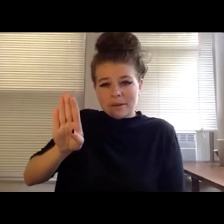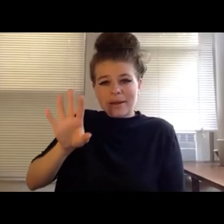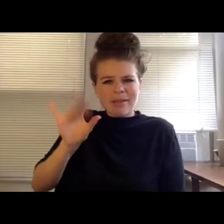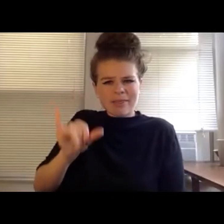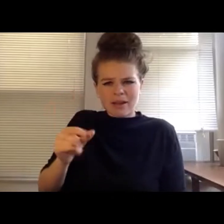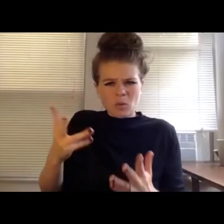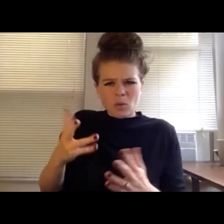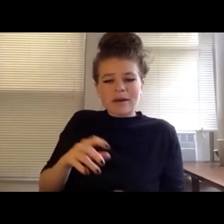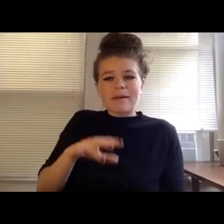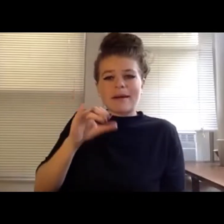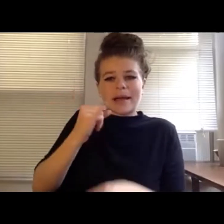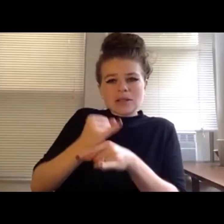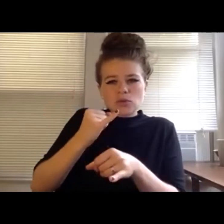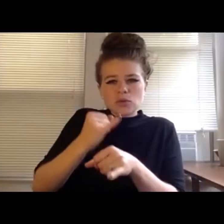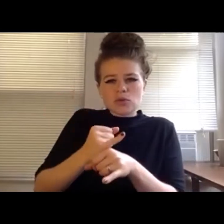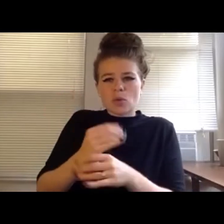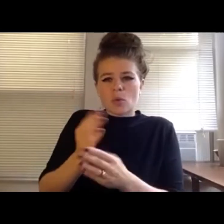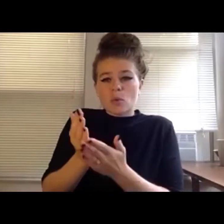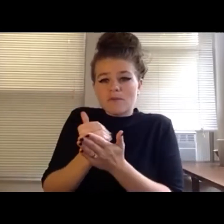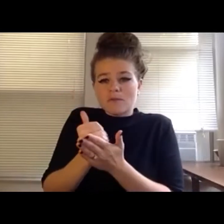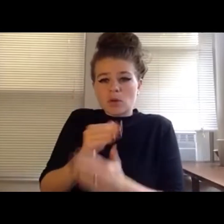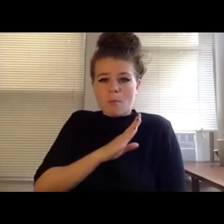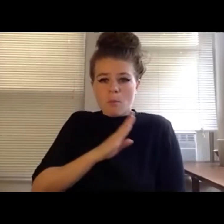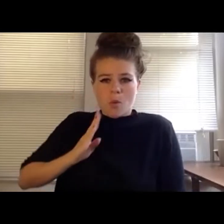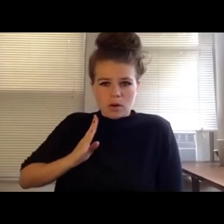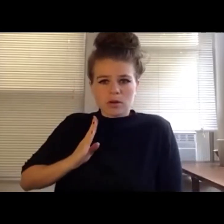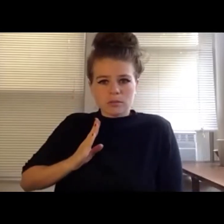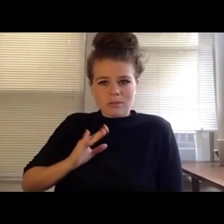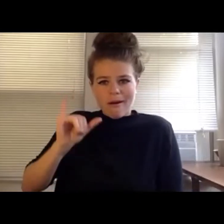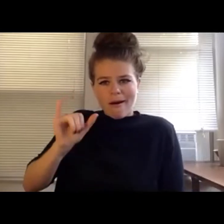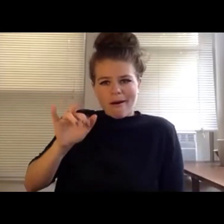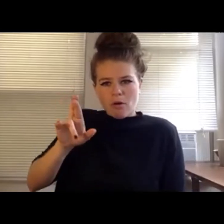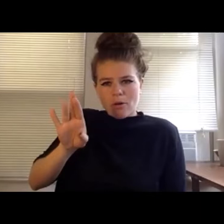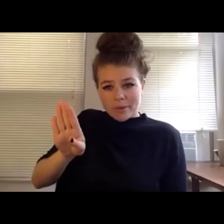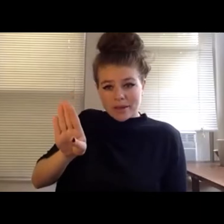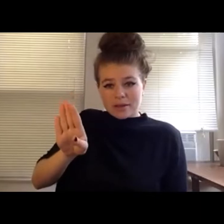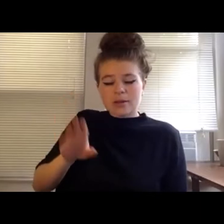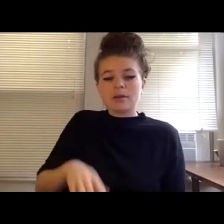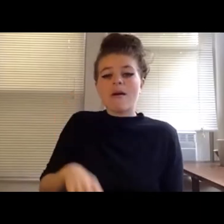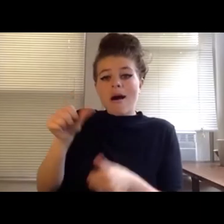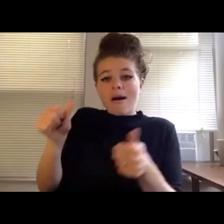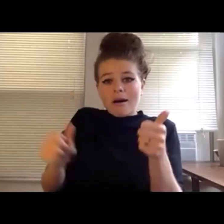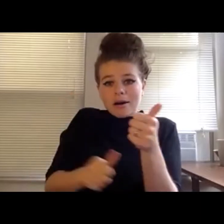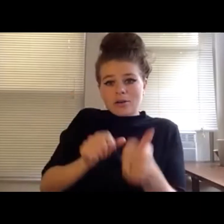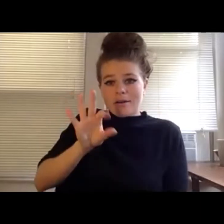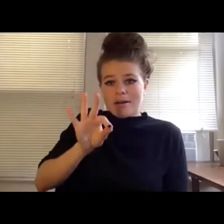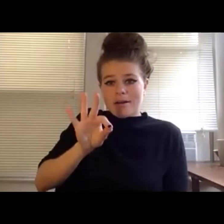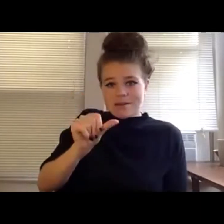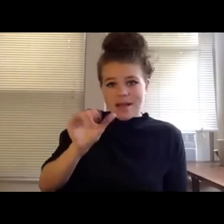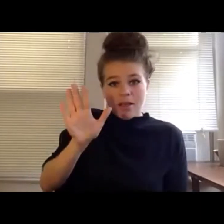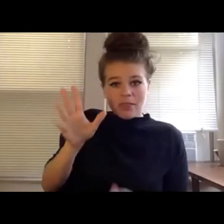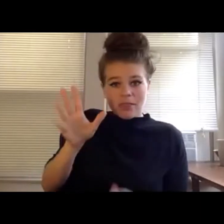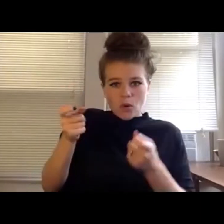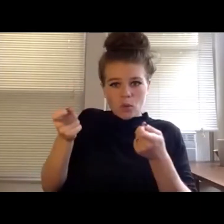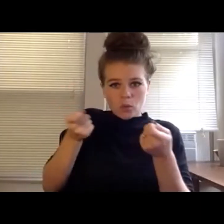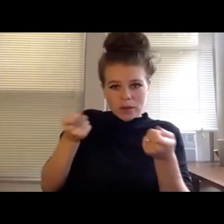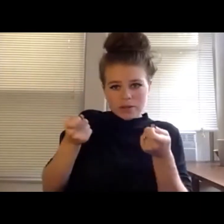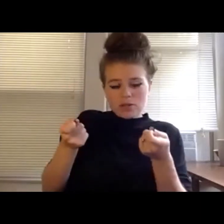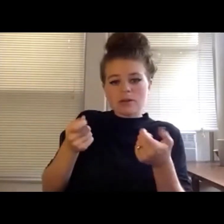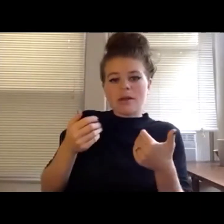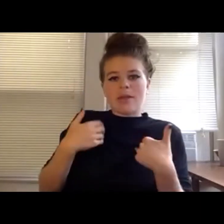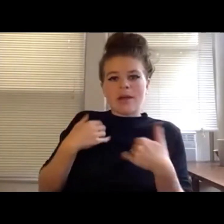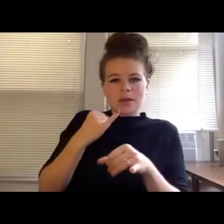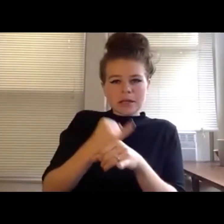for Institutional Review Board. So under the FDA regulations, The Institutional